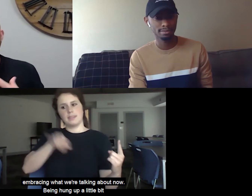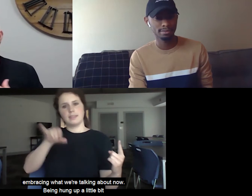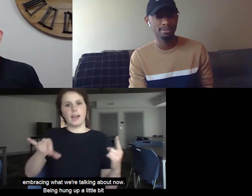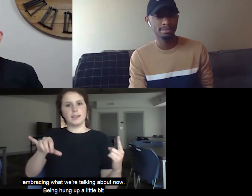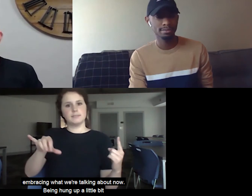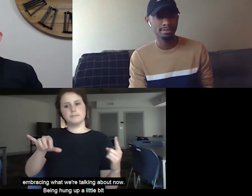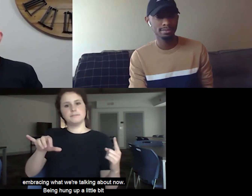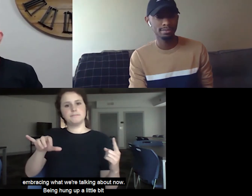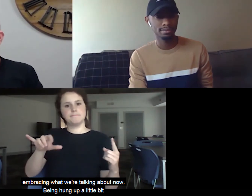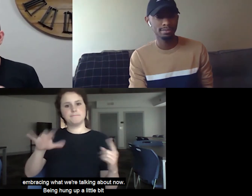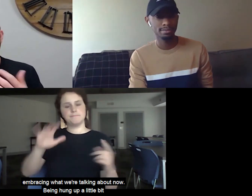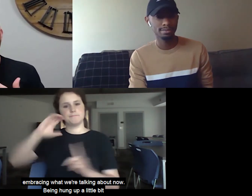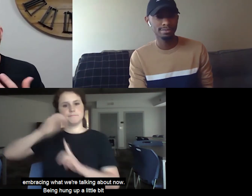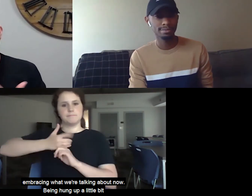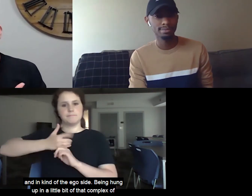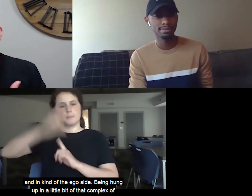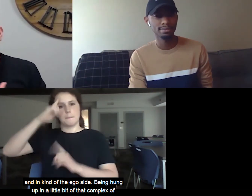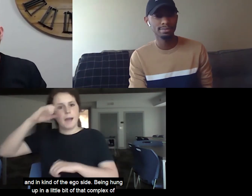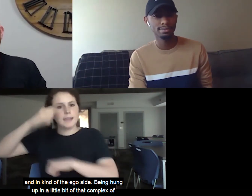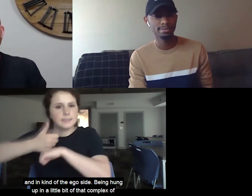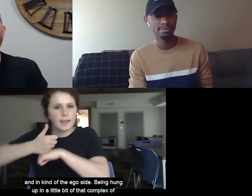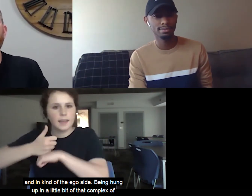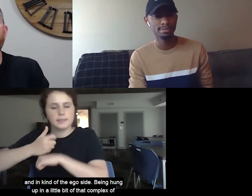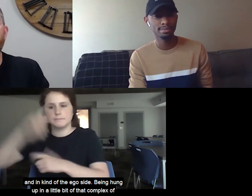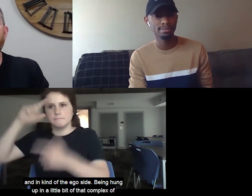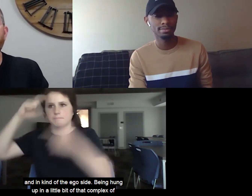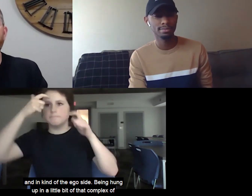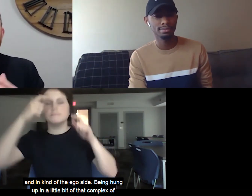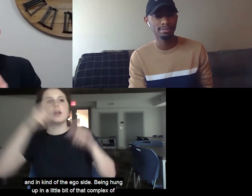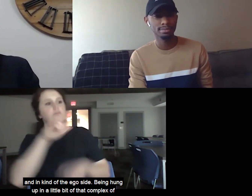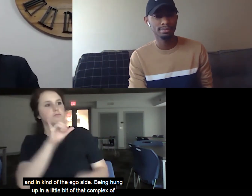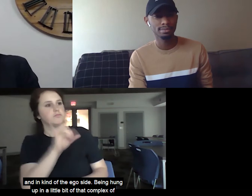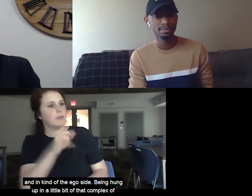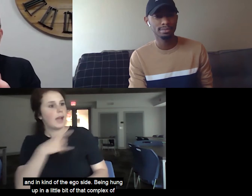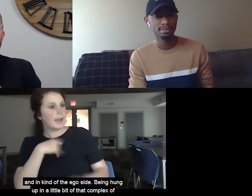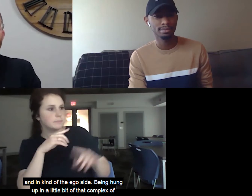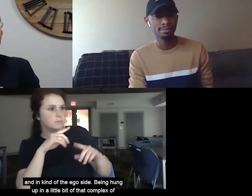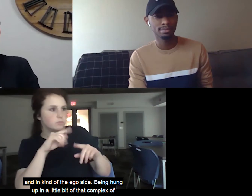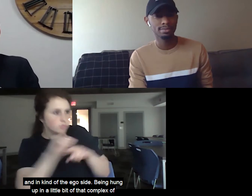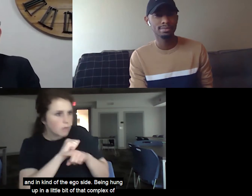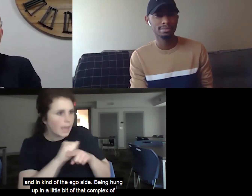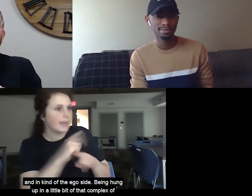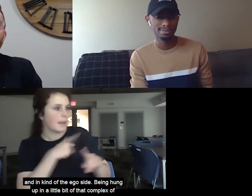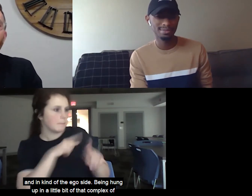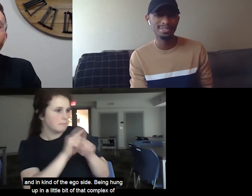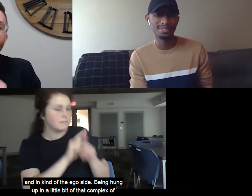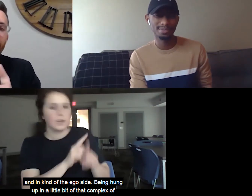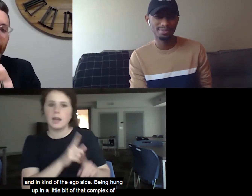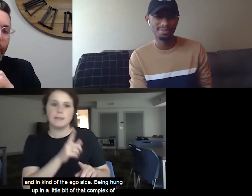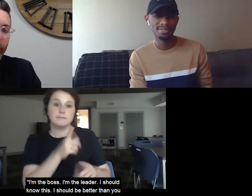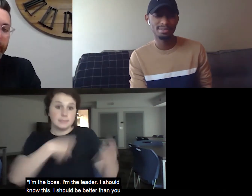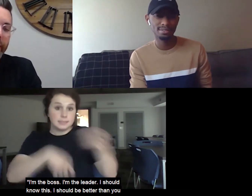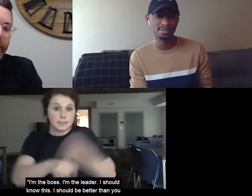and being hung up a little bit, and kind of the ego side, being hung up in a little bit of